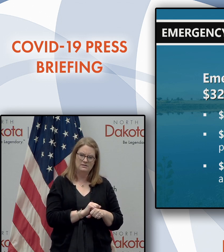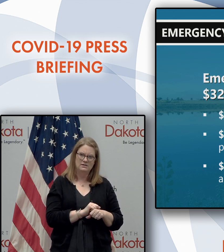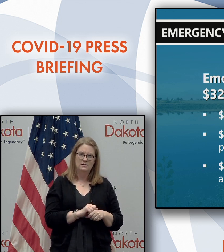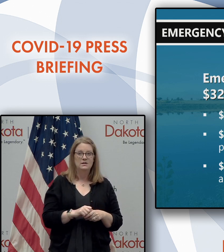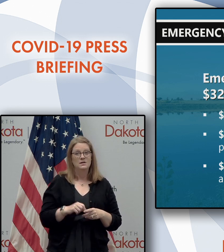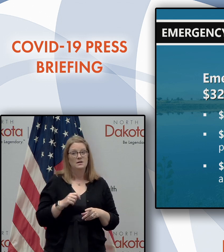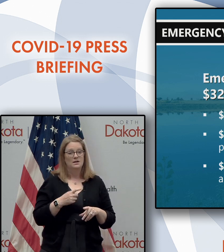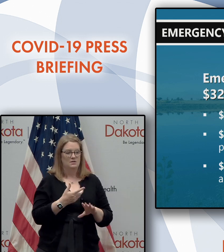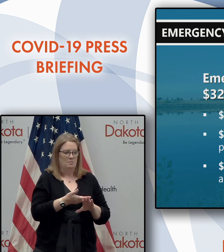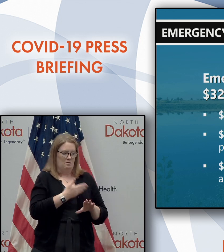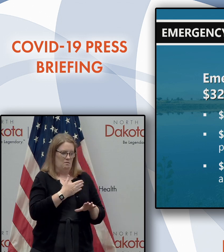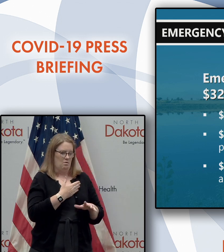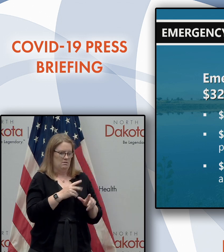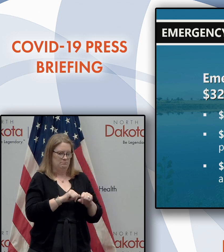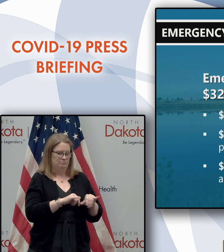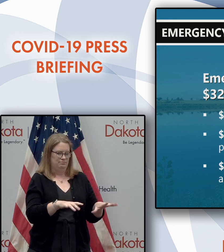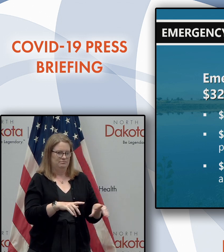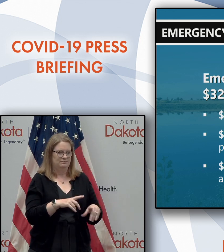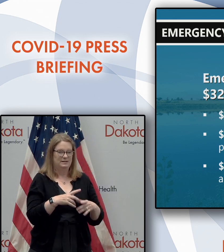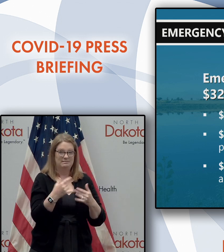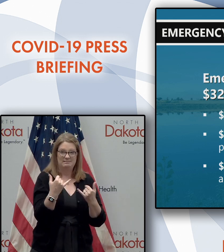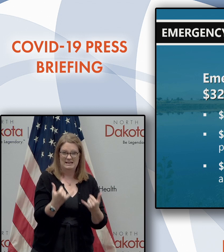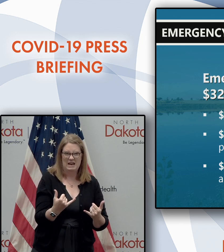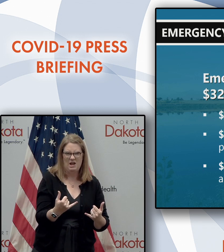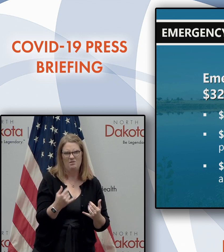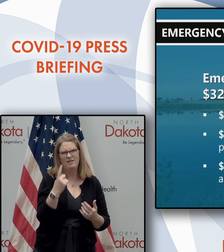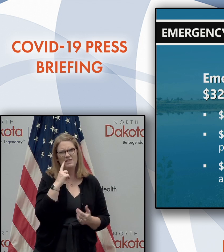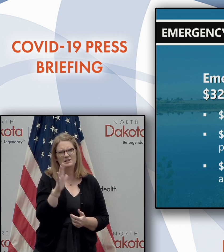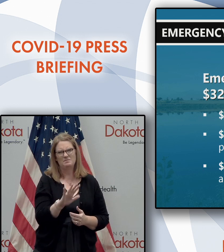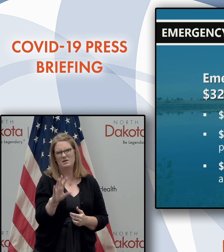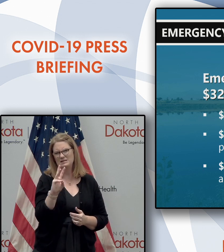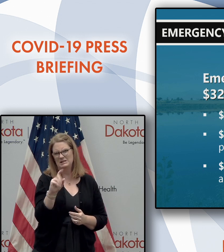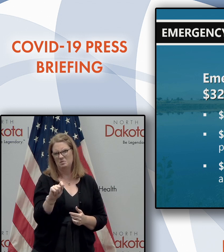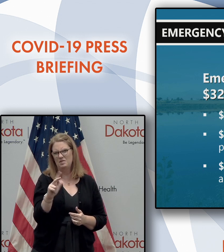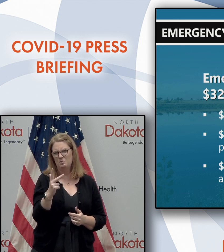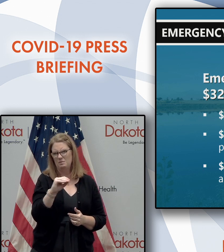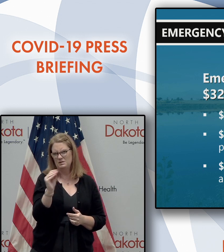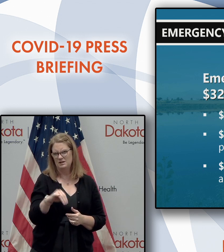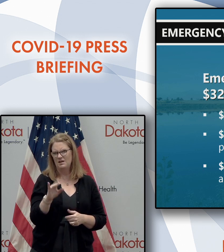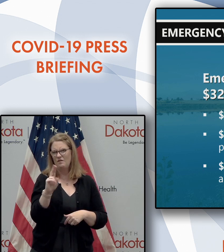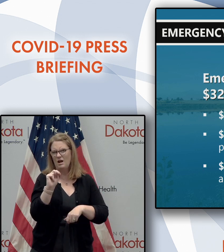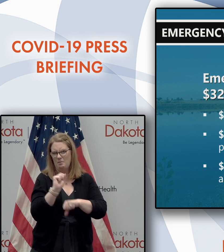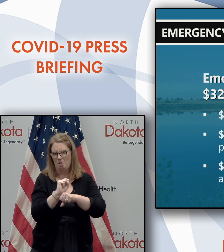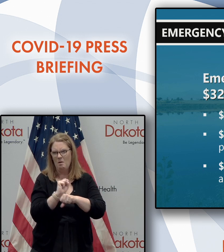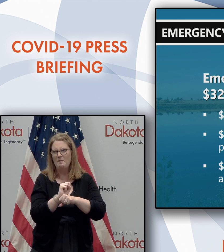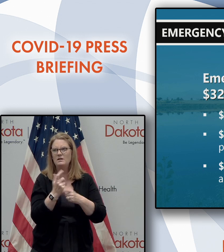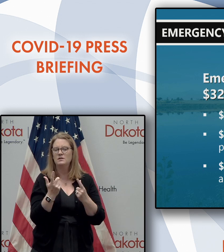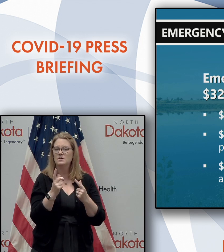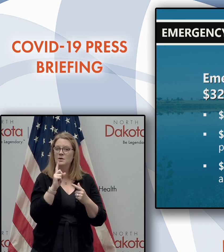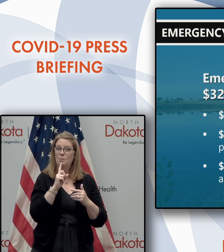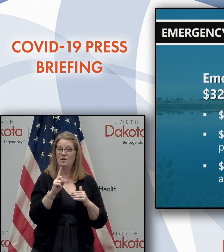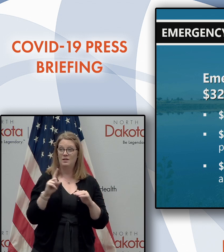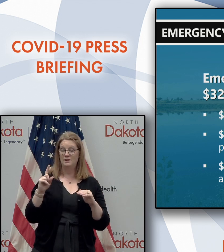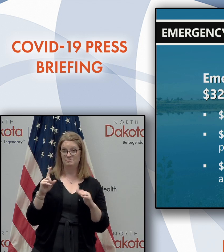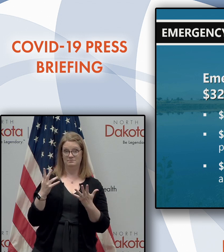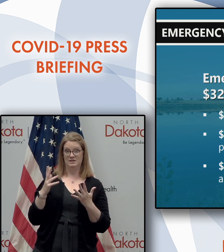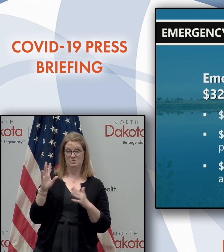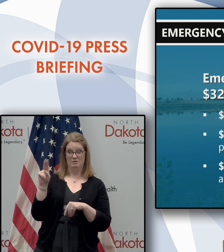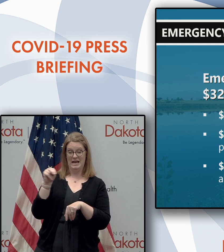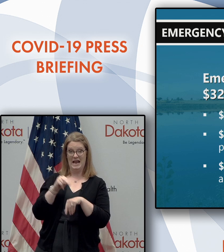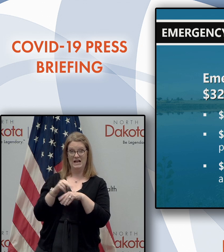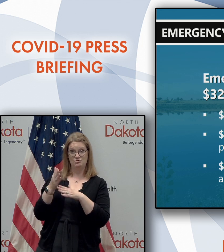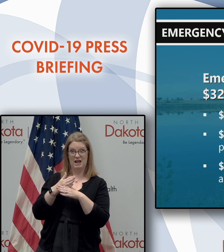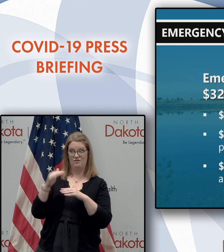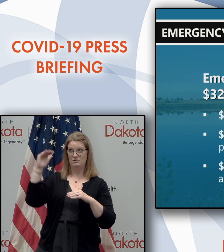the lowest. I think the latest result for June was about a 6.3%, so far below where the